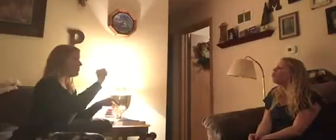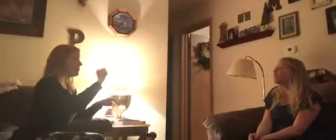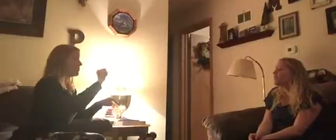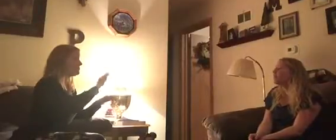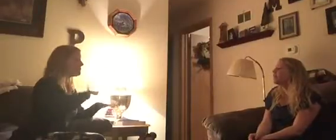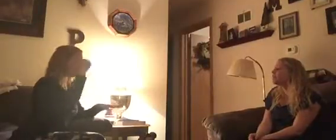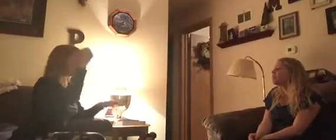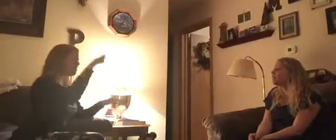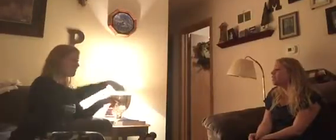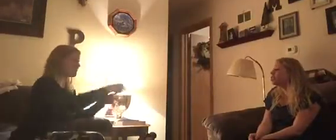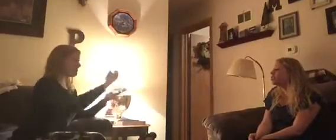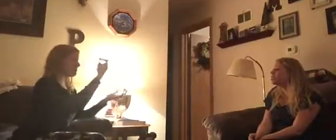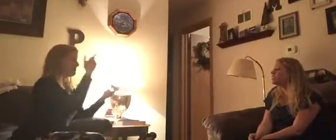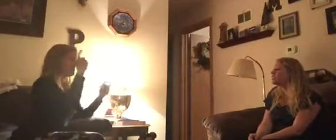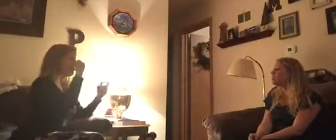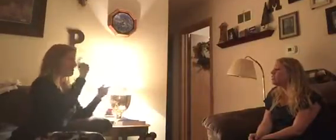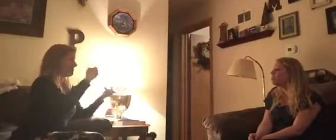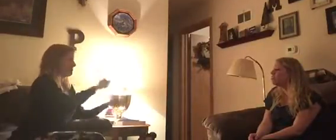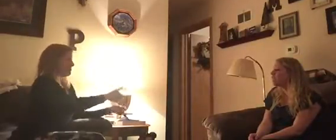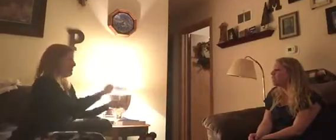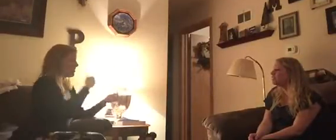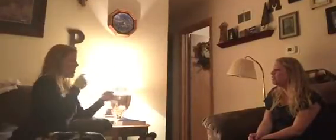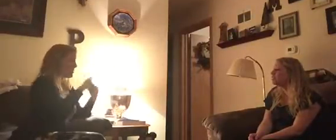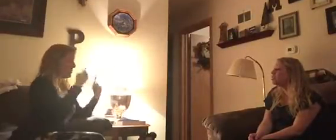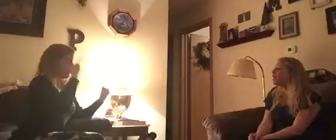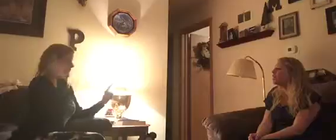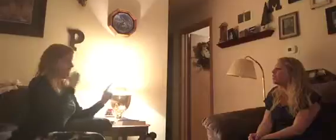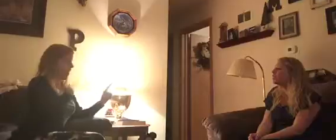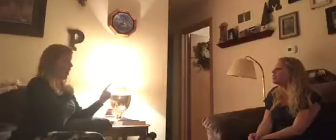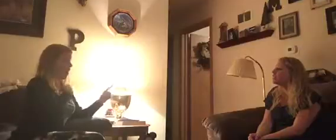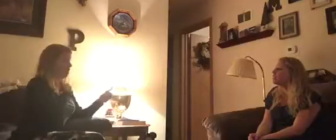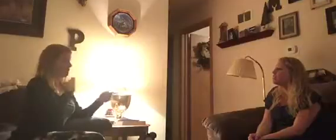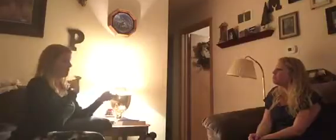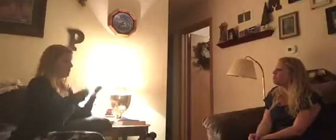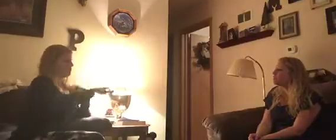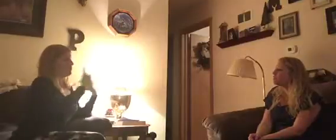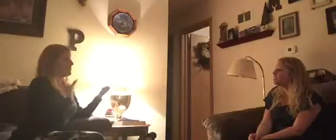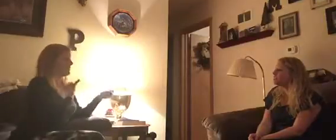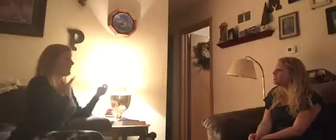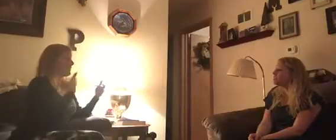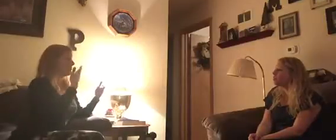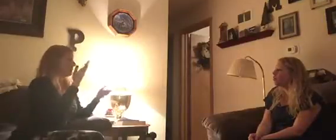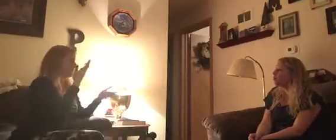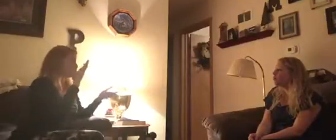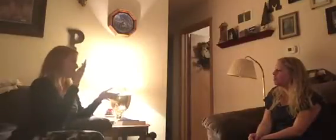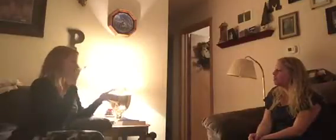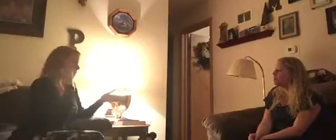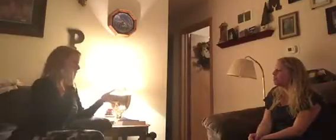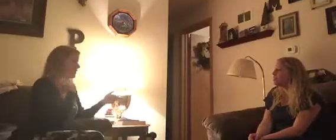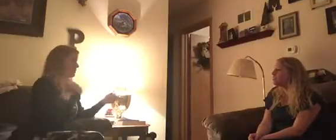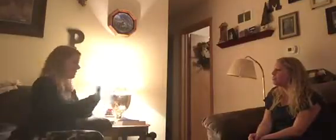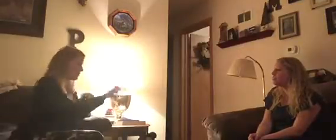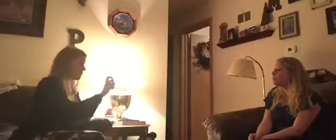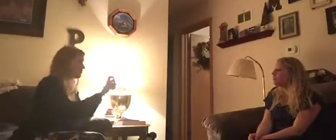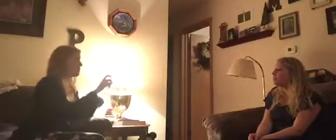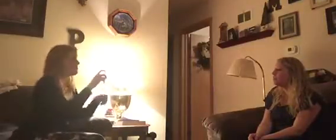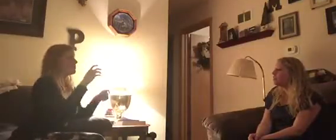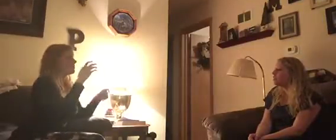and I claim it on my insurance and say, oh, this hail damage happened because I can't replace it myself.